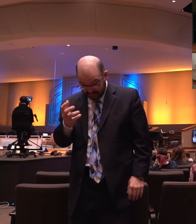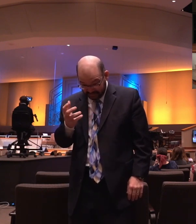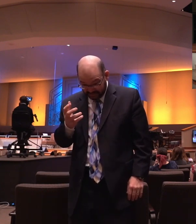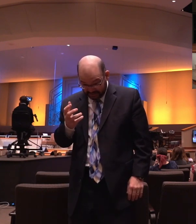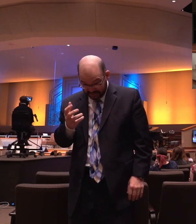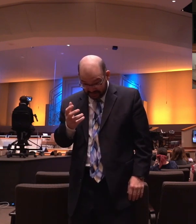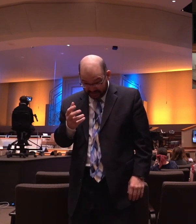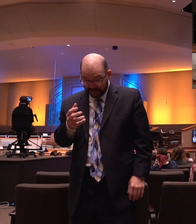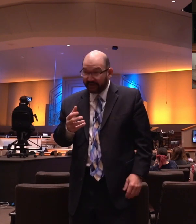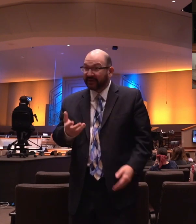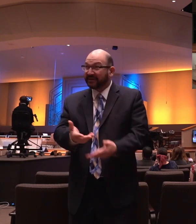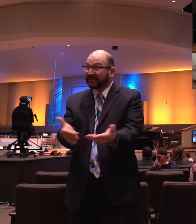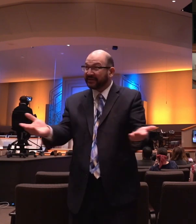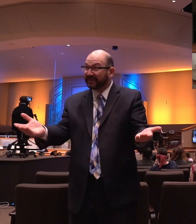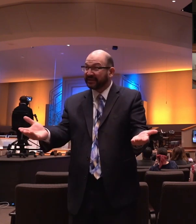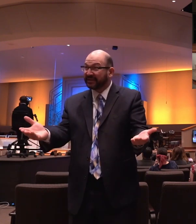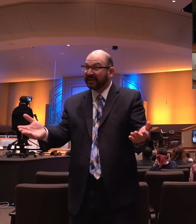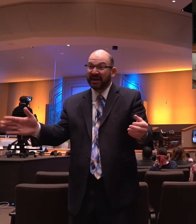was hopping with frogs.